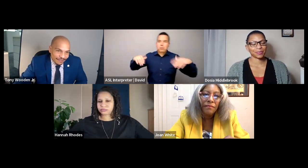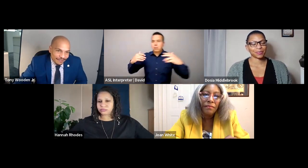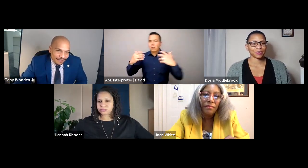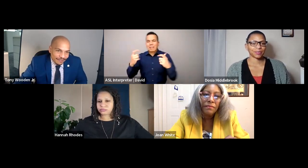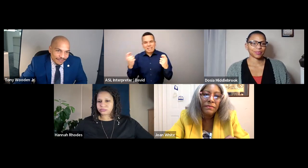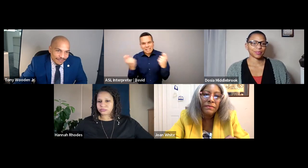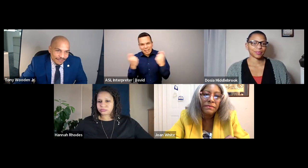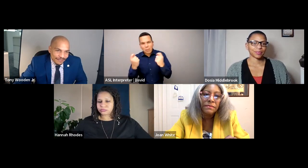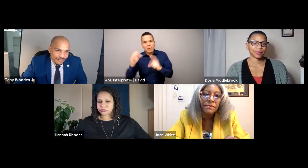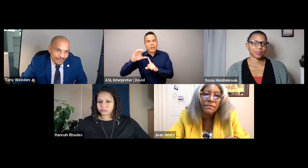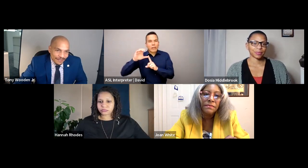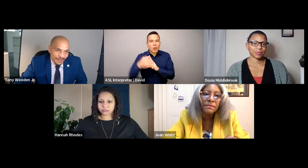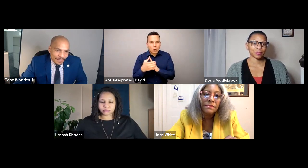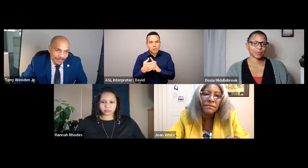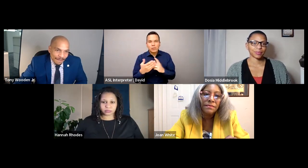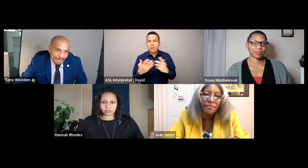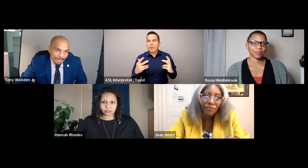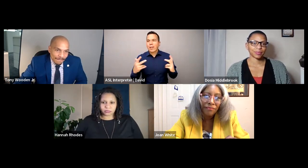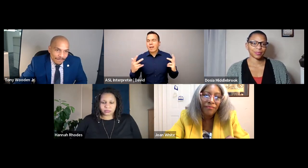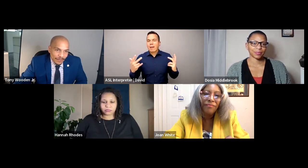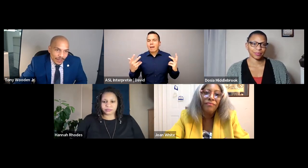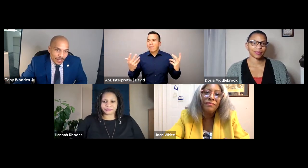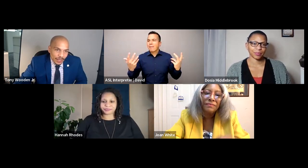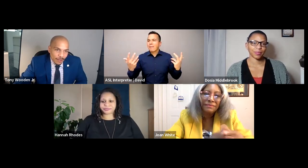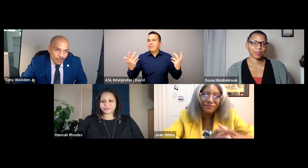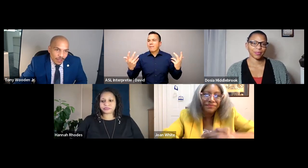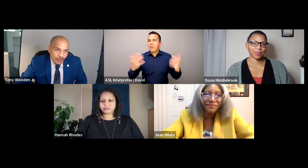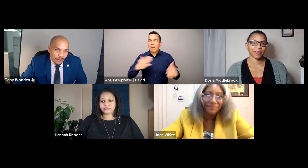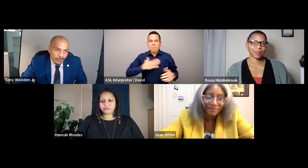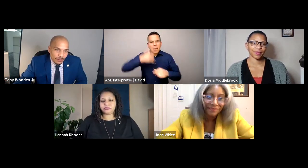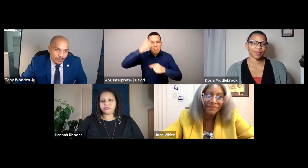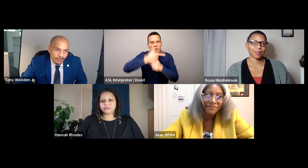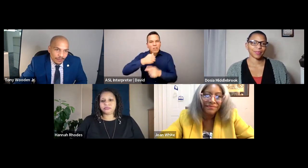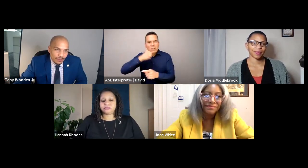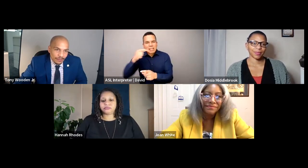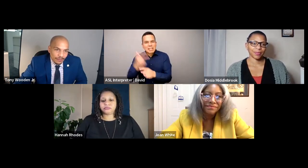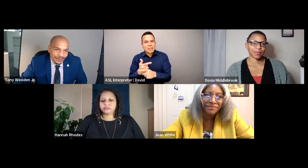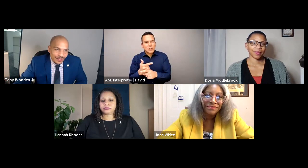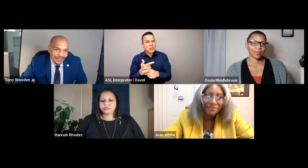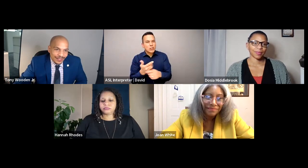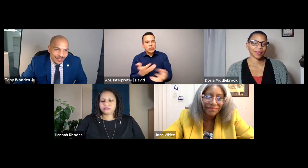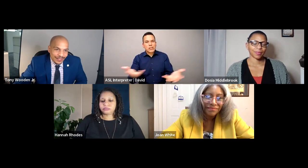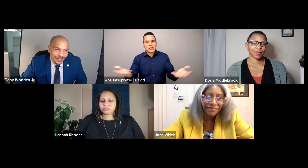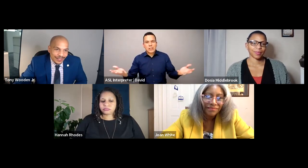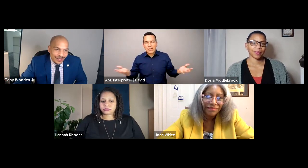of people, of my brothers and sisters that were given